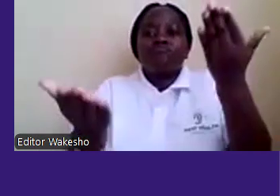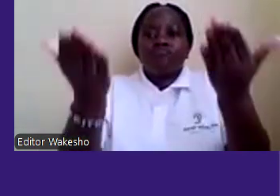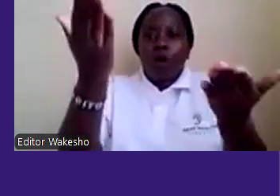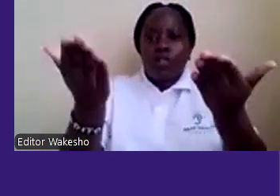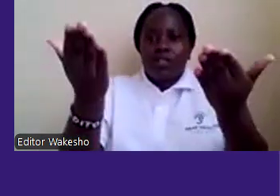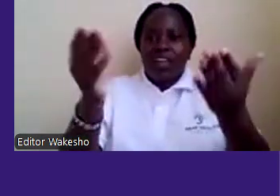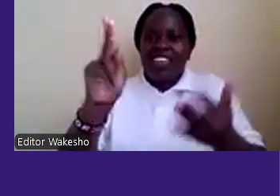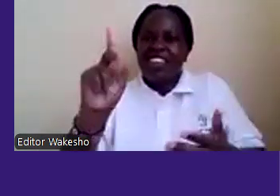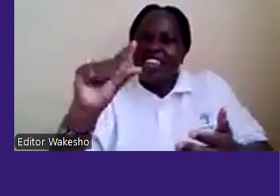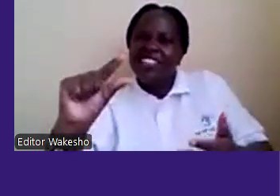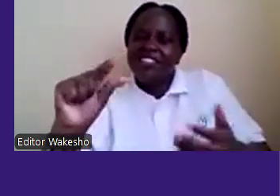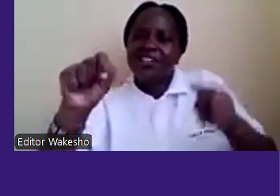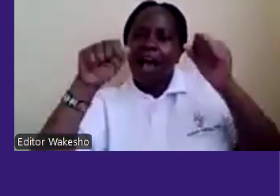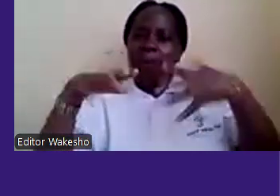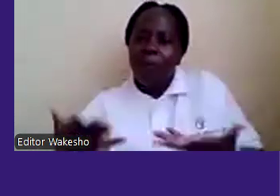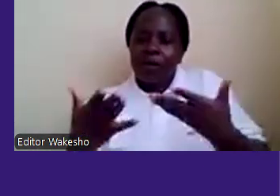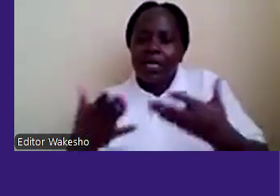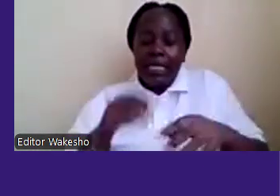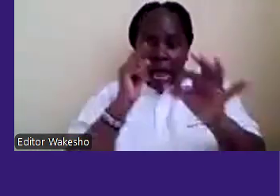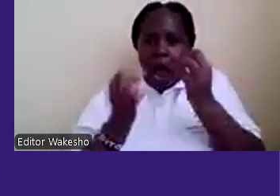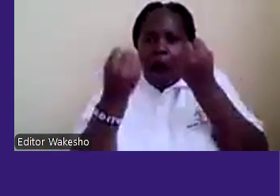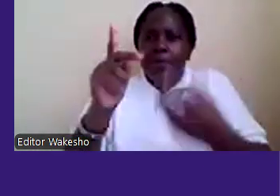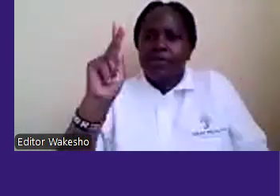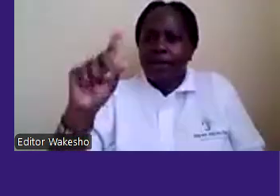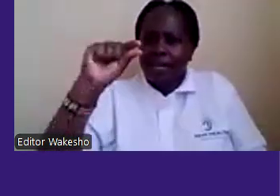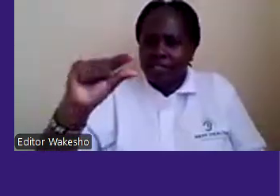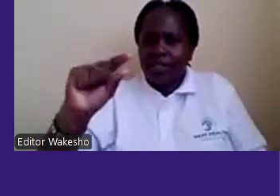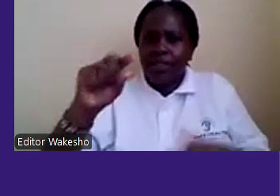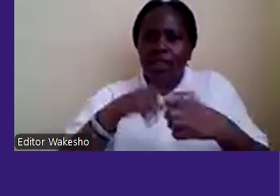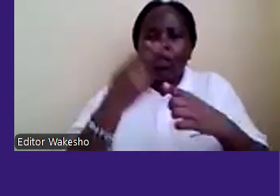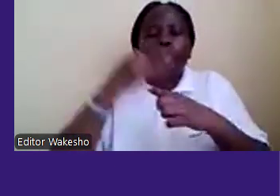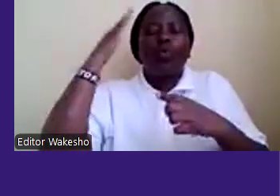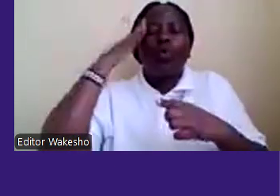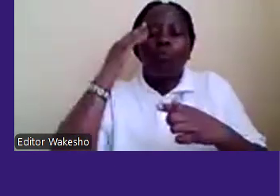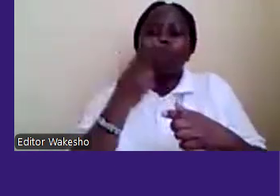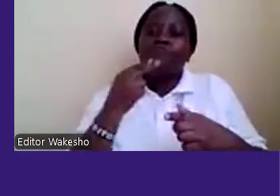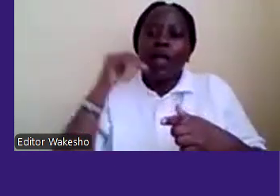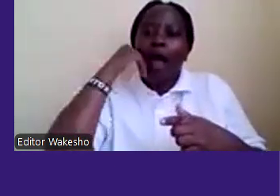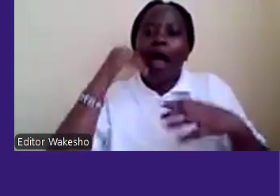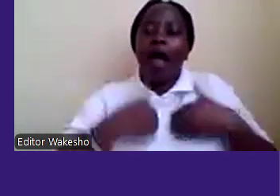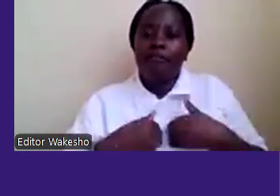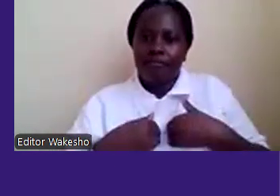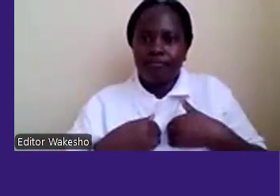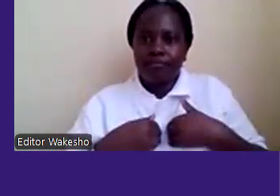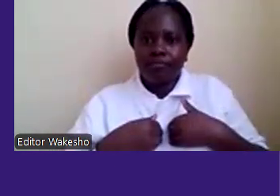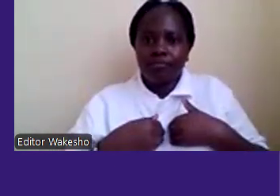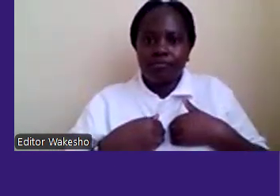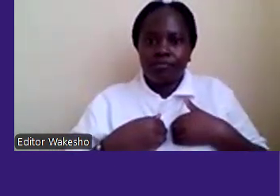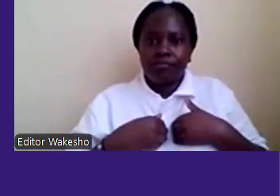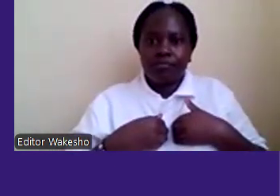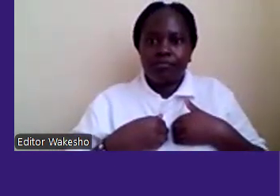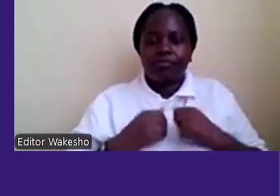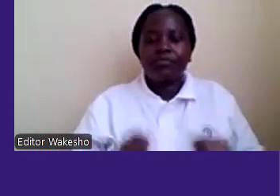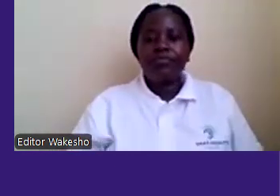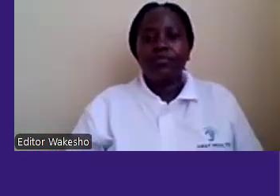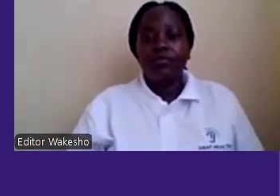to, suspect diabetes. Also in the setting of other symptoms. So it's